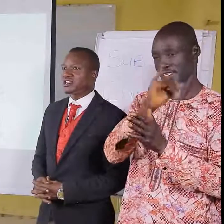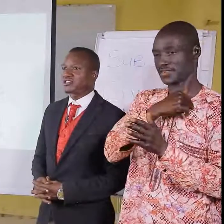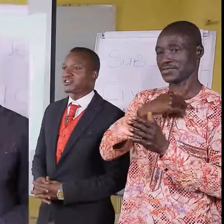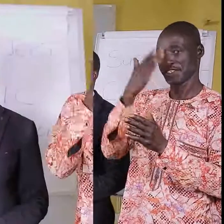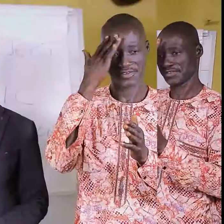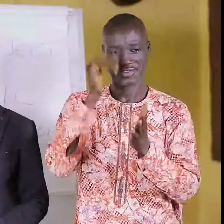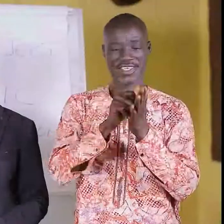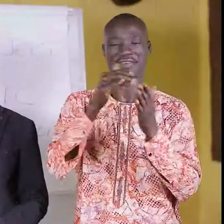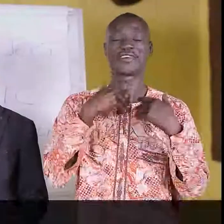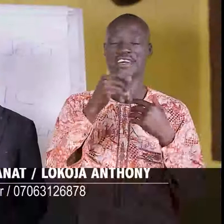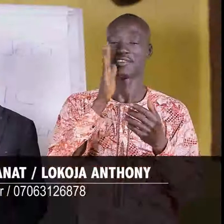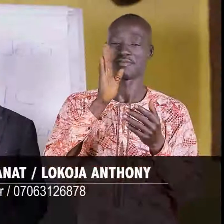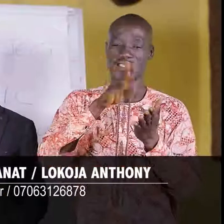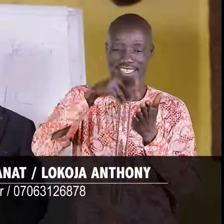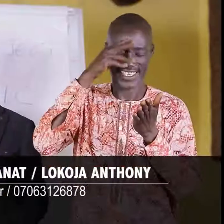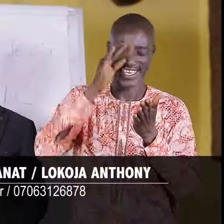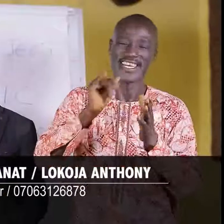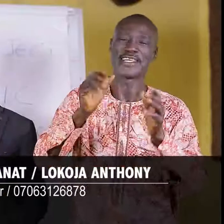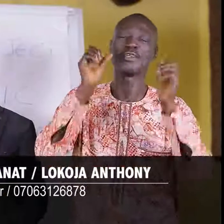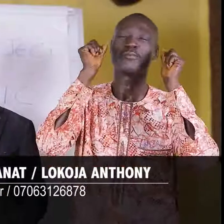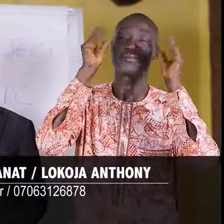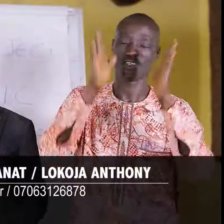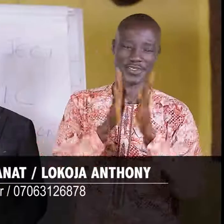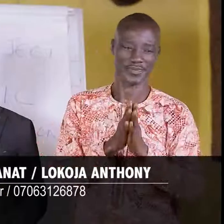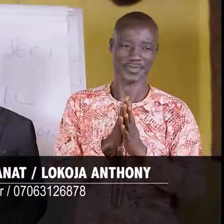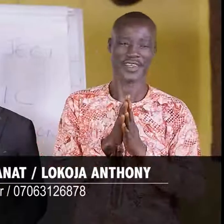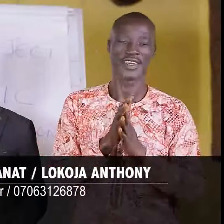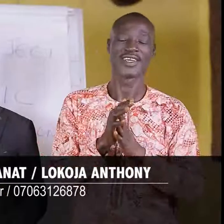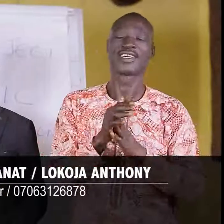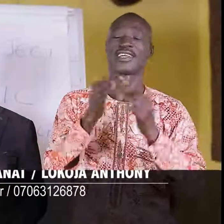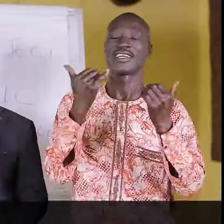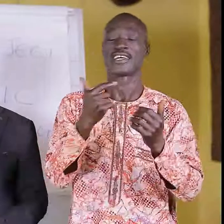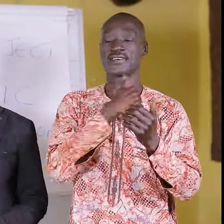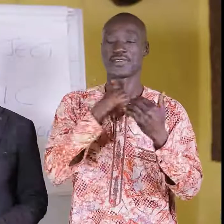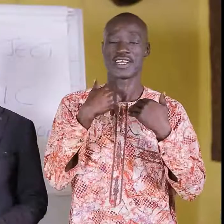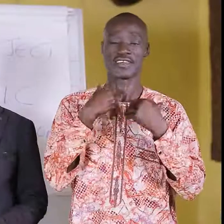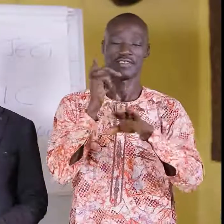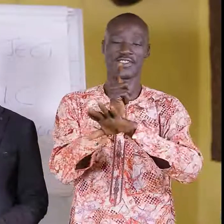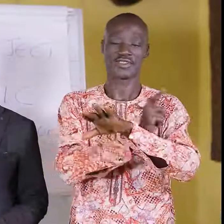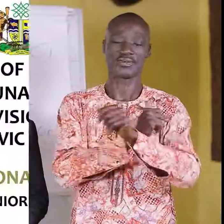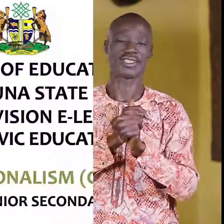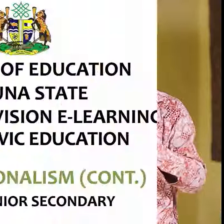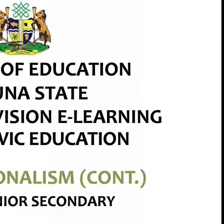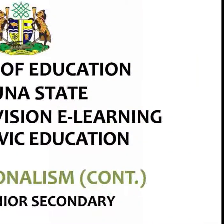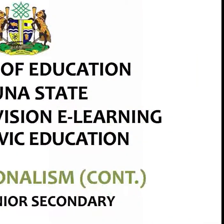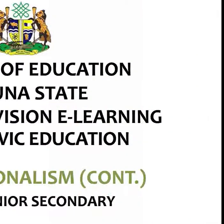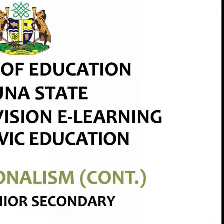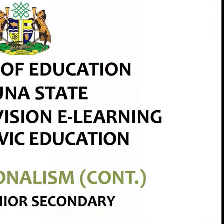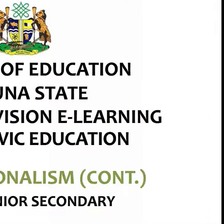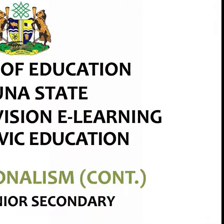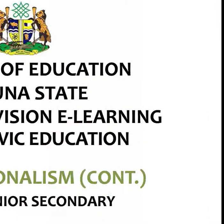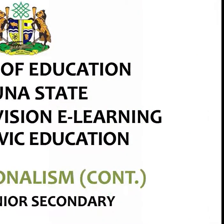this telecast. My name is Mr. Charles Dunia Nanat, and I'm your civic education teacher. Today,